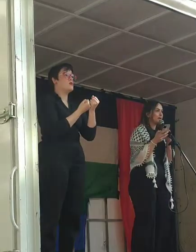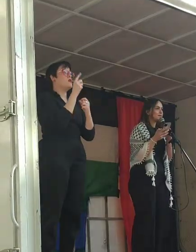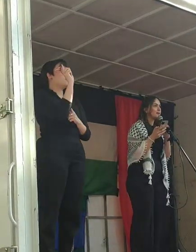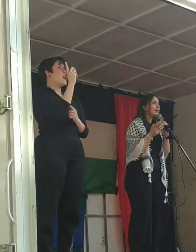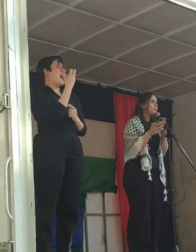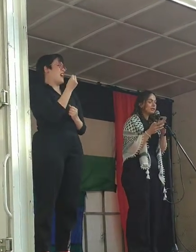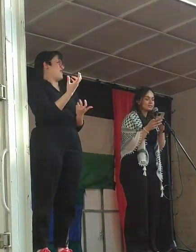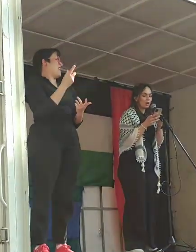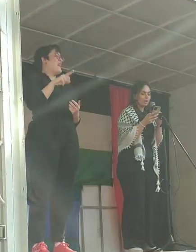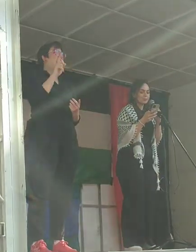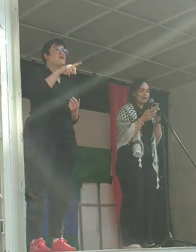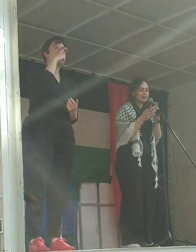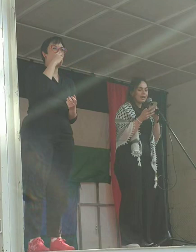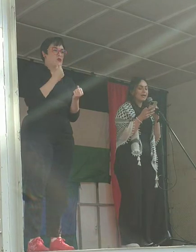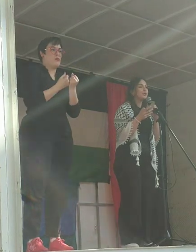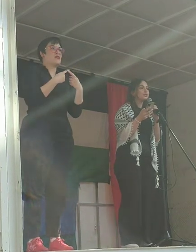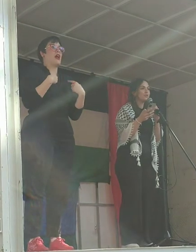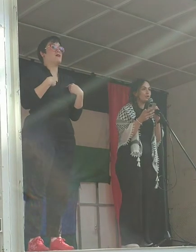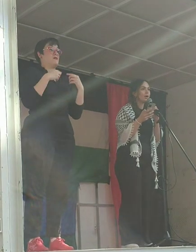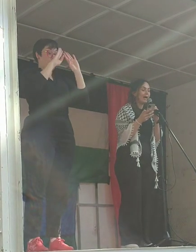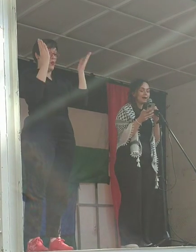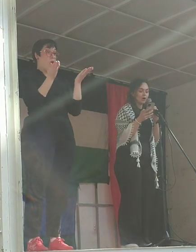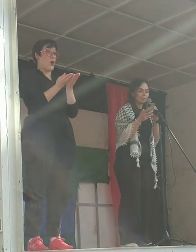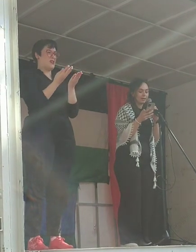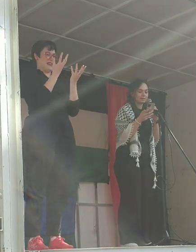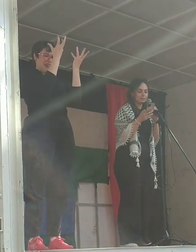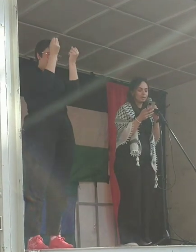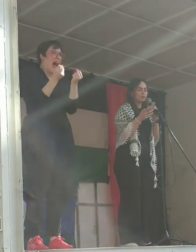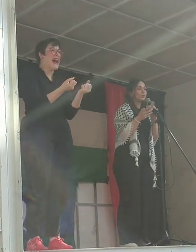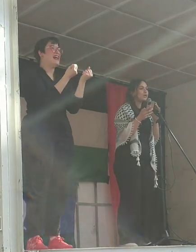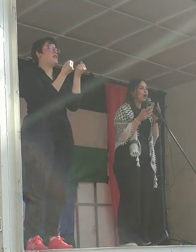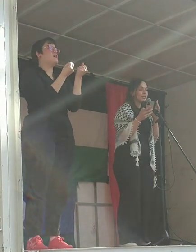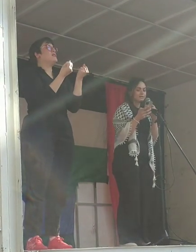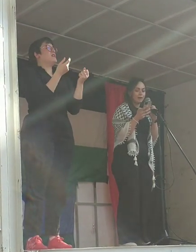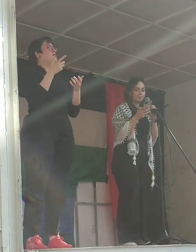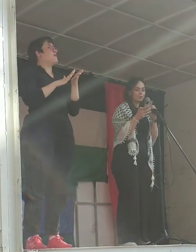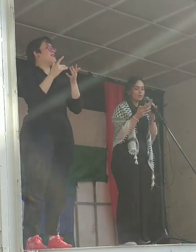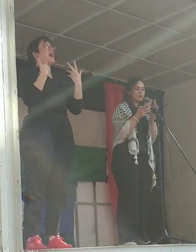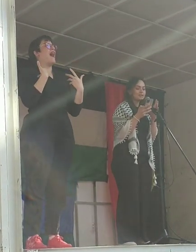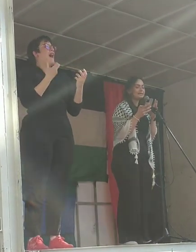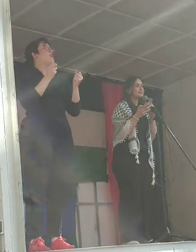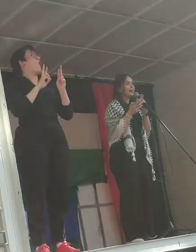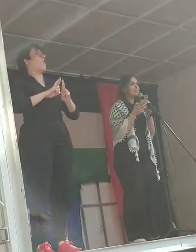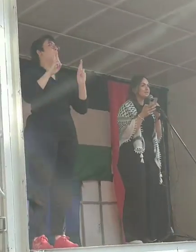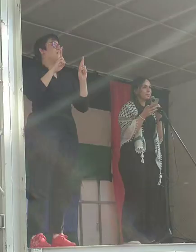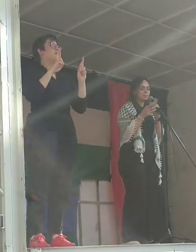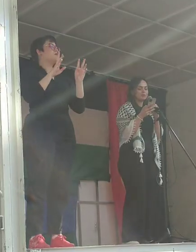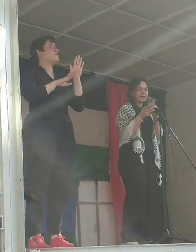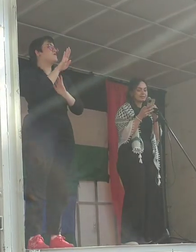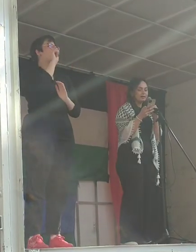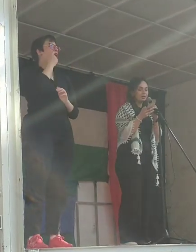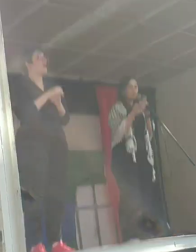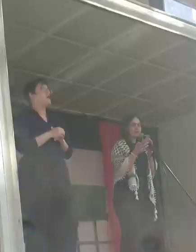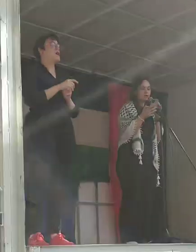are here today supporting us. Millions are worldwide. And because of you, I have hope again. We cannot give up. We cannot let this happen